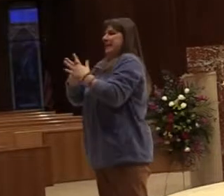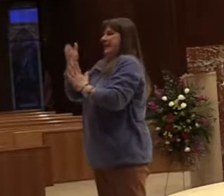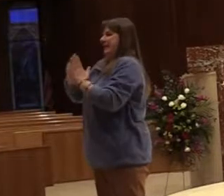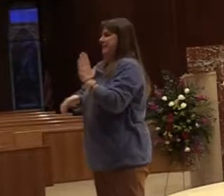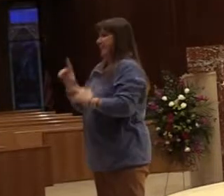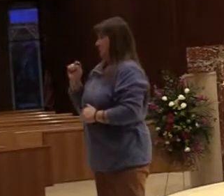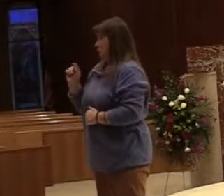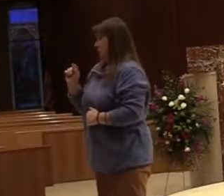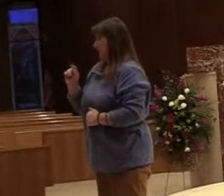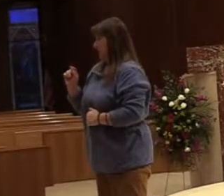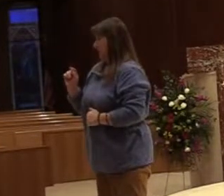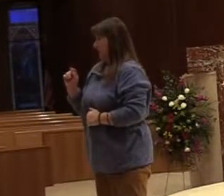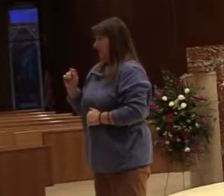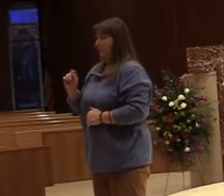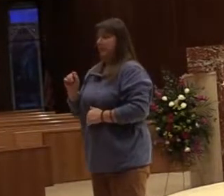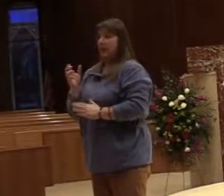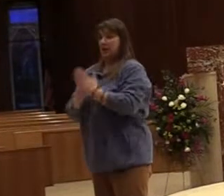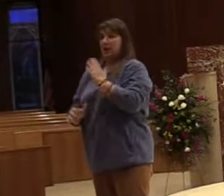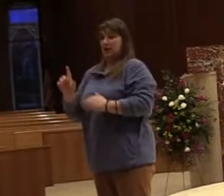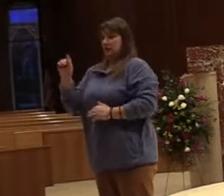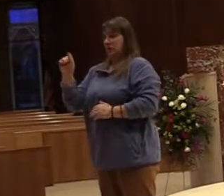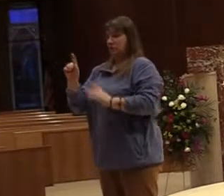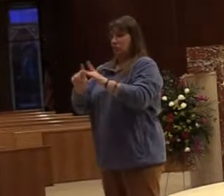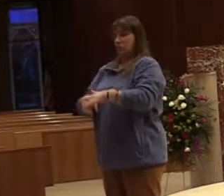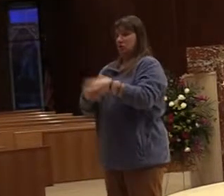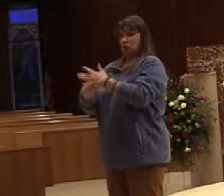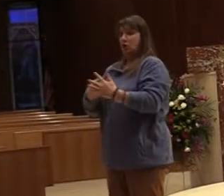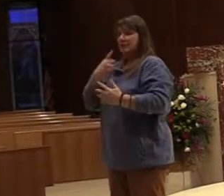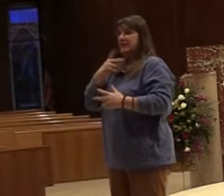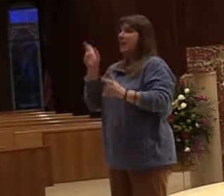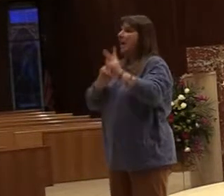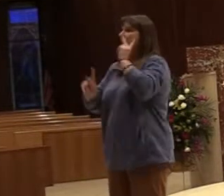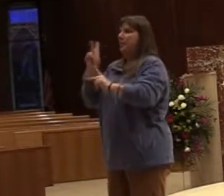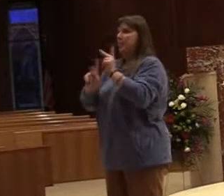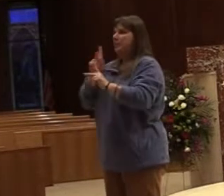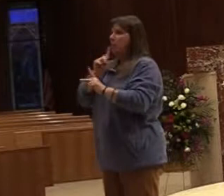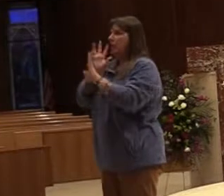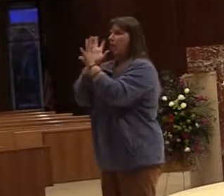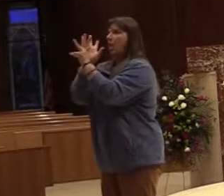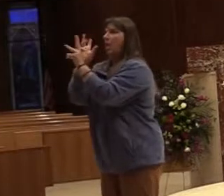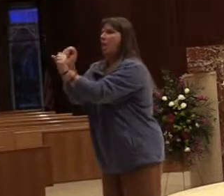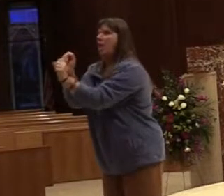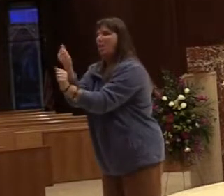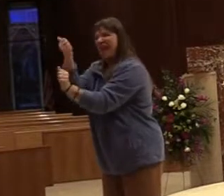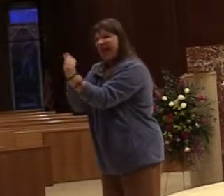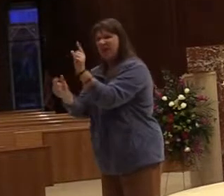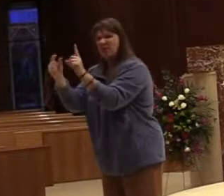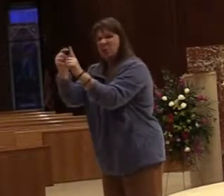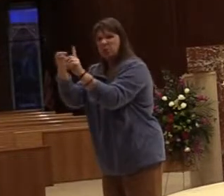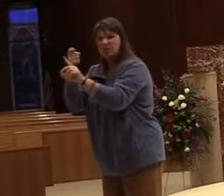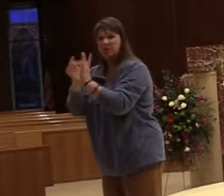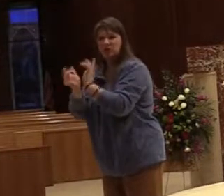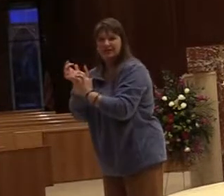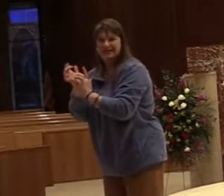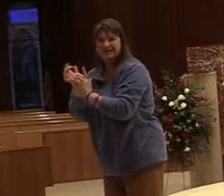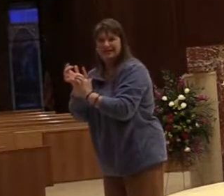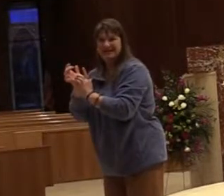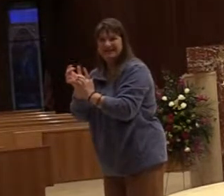it says the people were hanging on to the very words of Christ, we hear the chief priests questioning the authority of